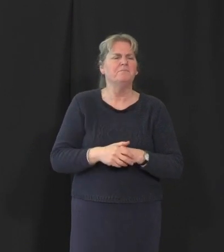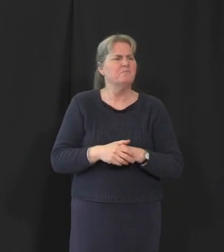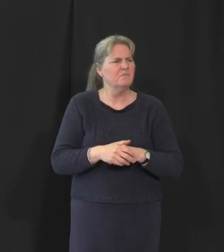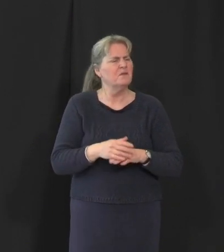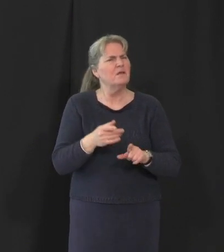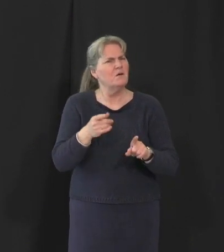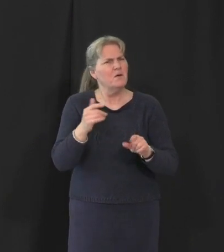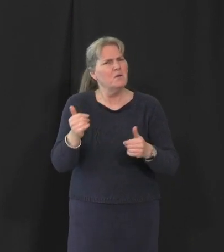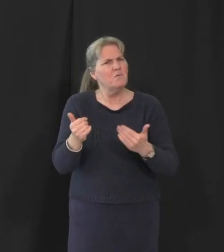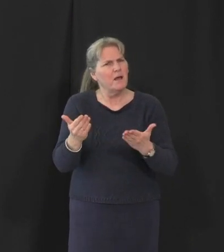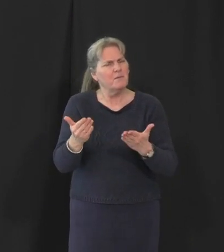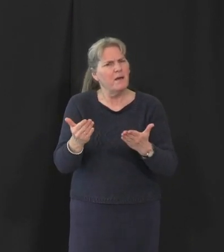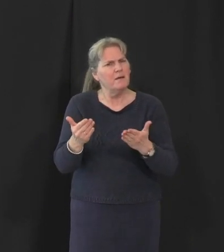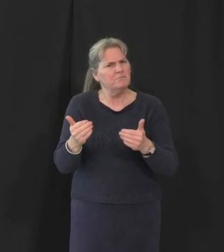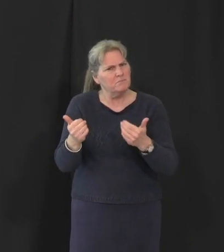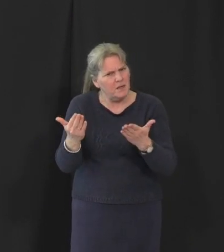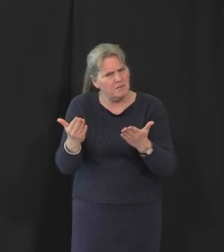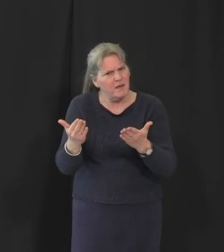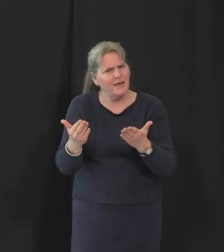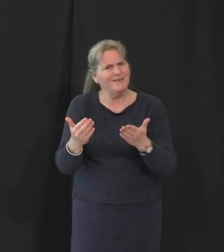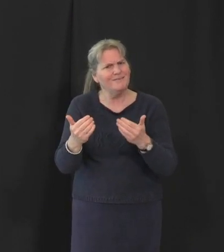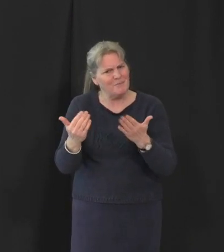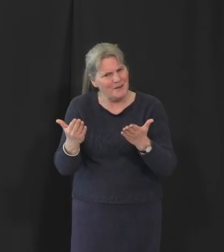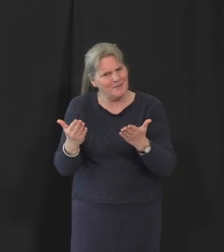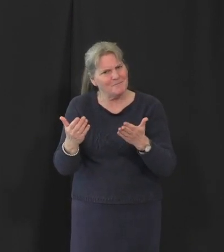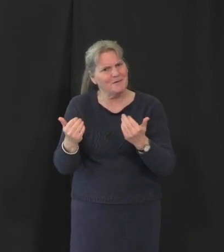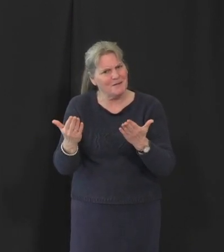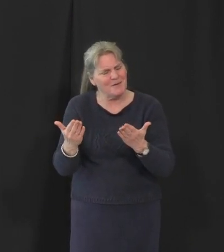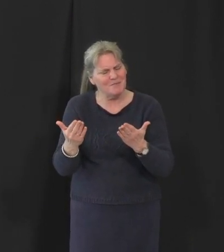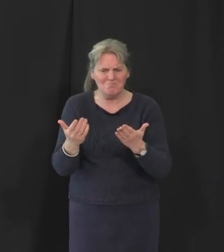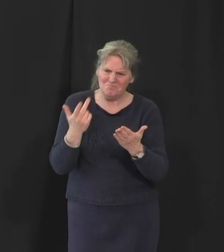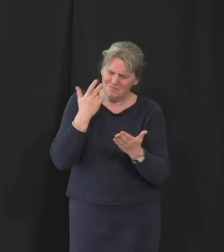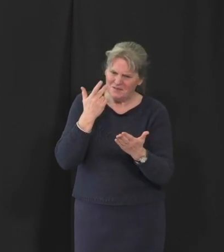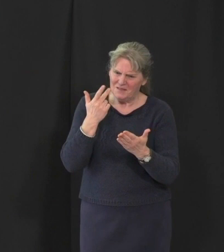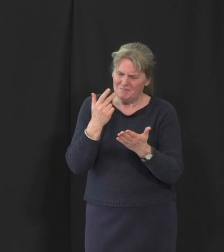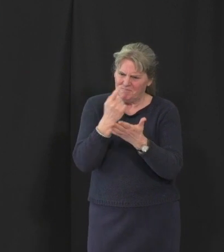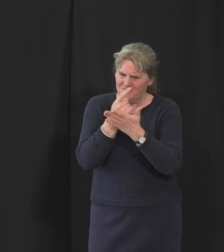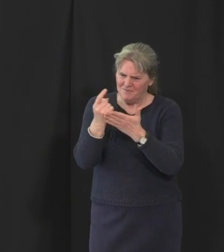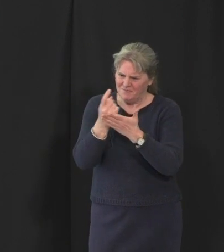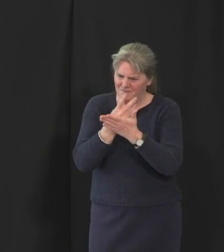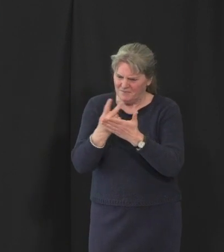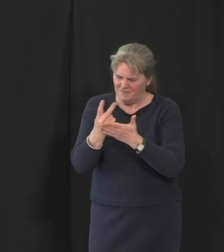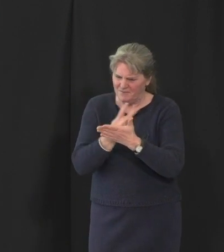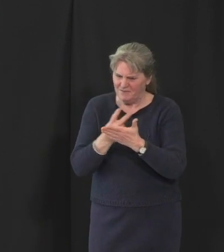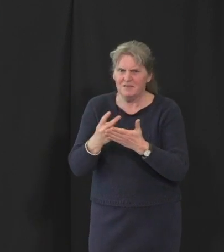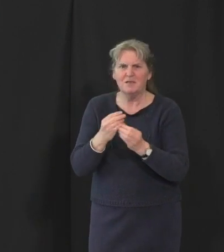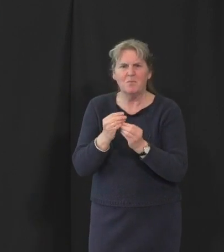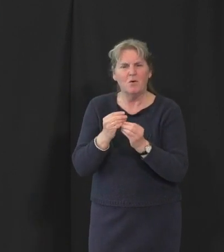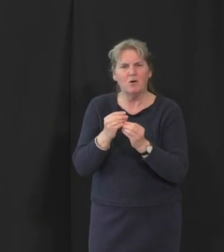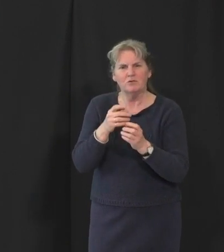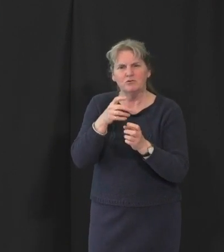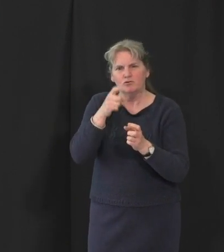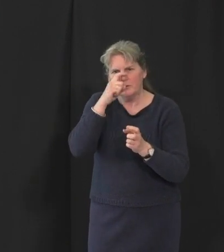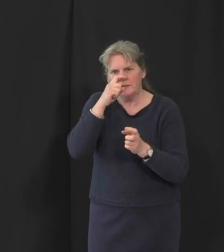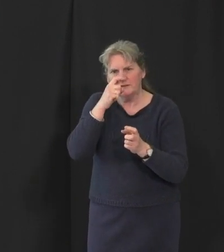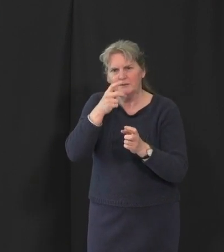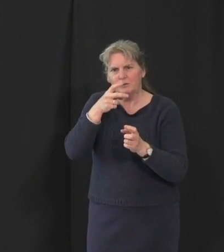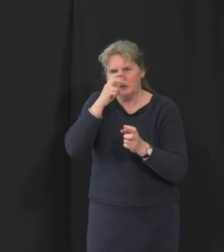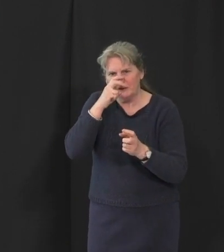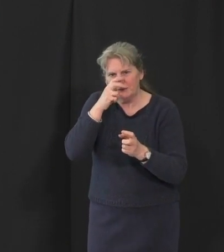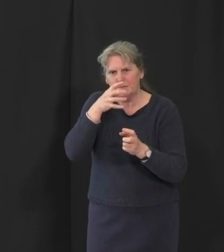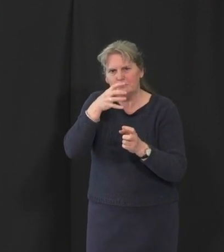start with recommendations, and every week what you're seeing is a clamping down, more